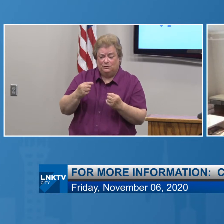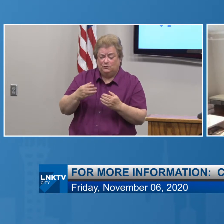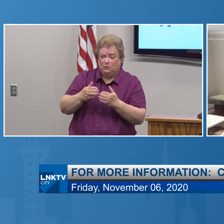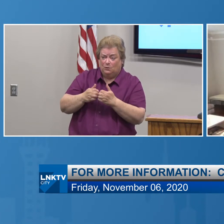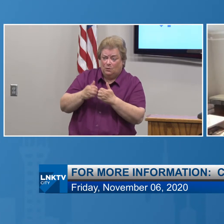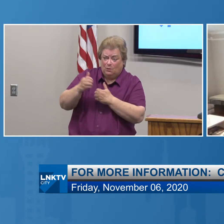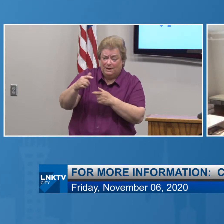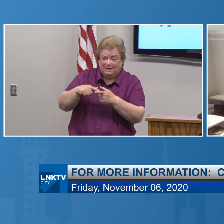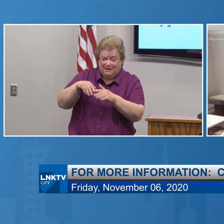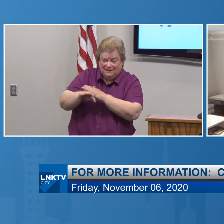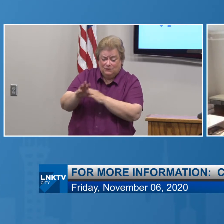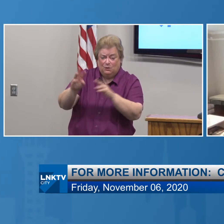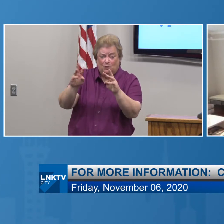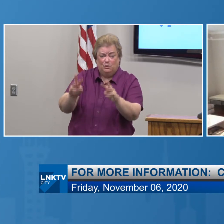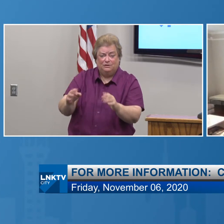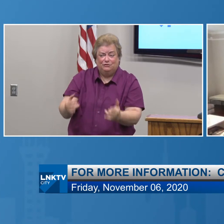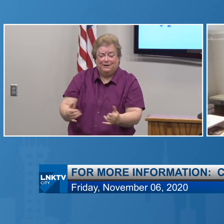Right now, if we can